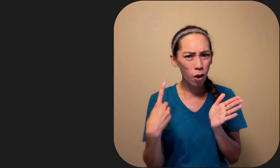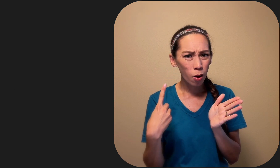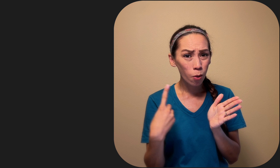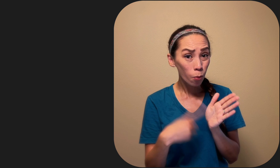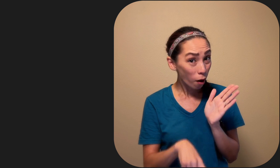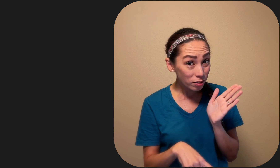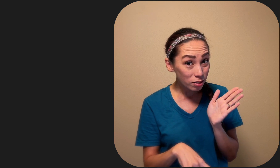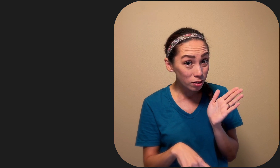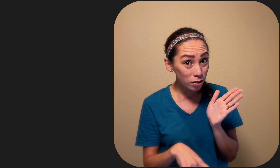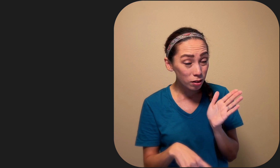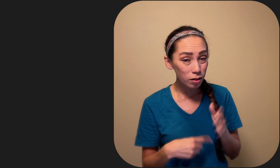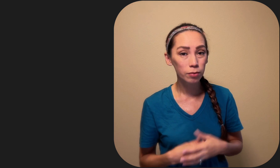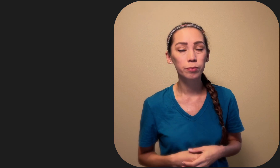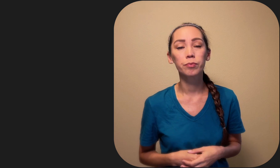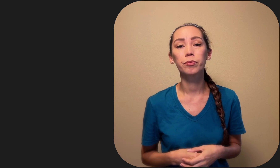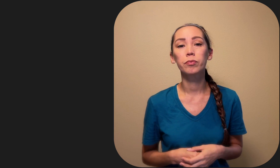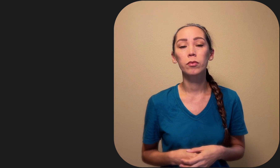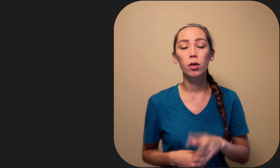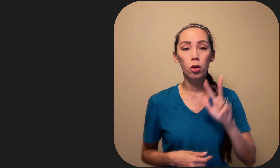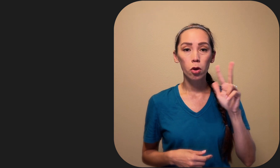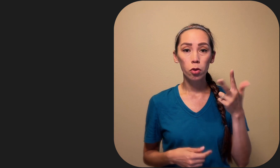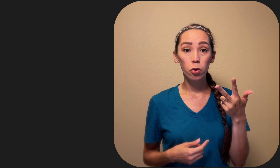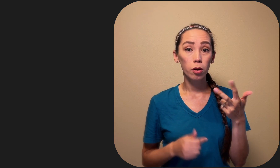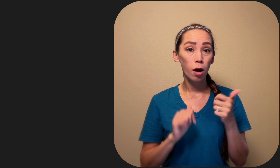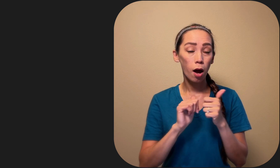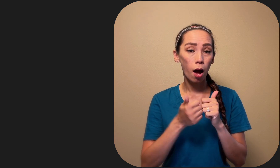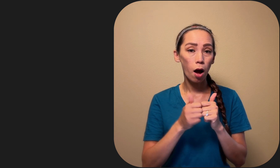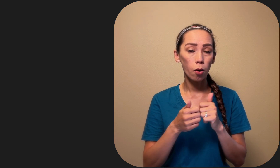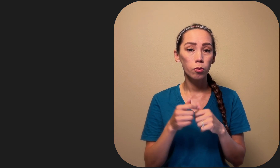hand. What?